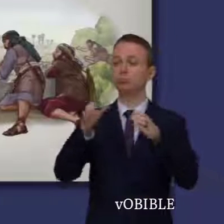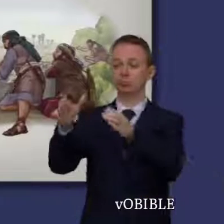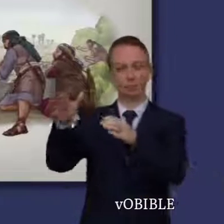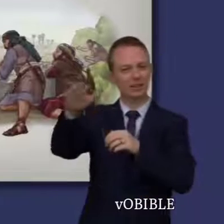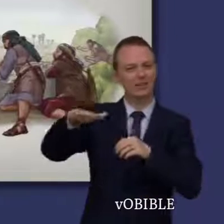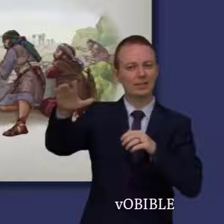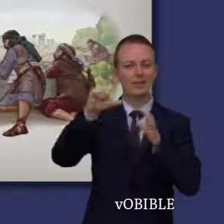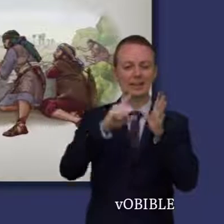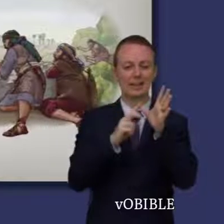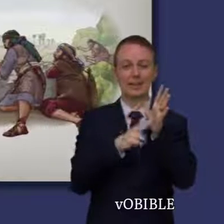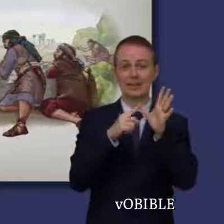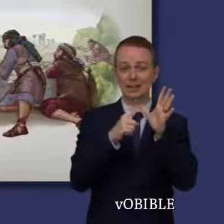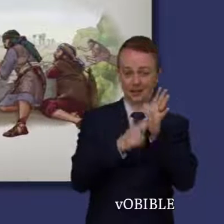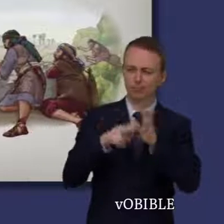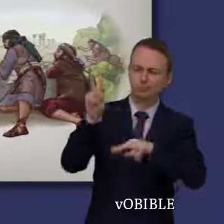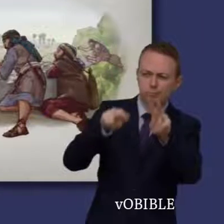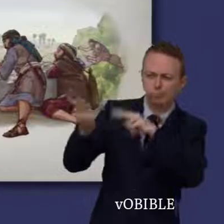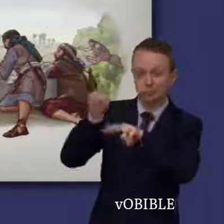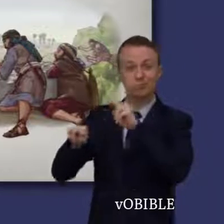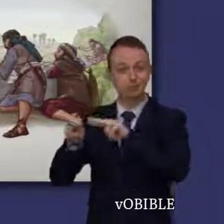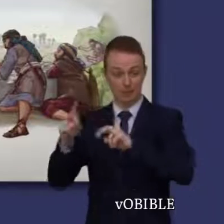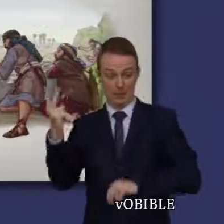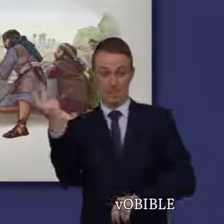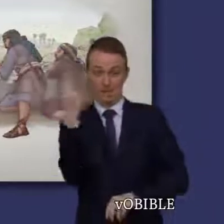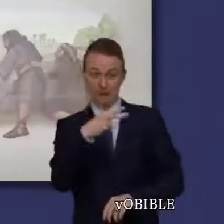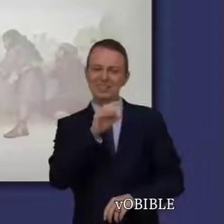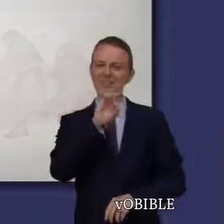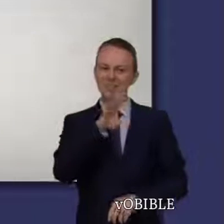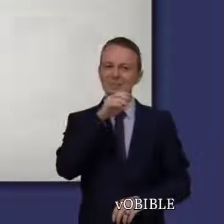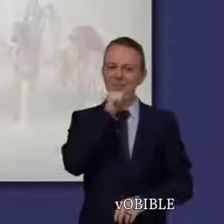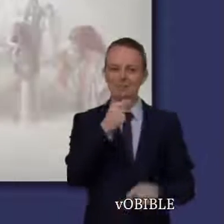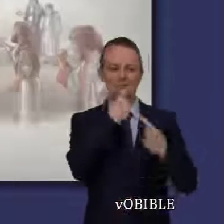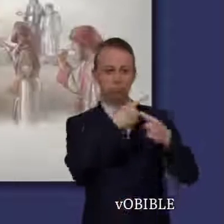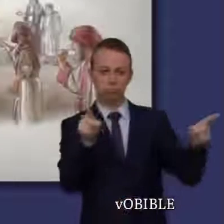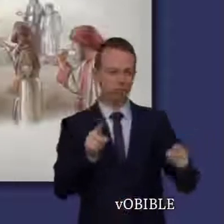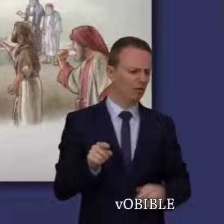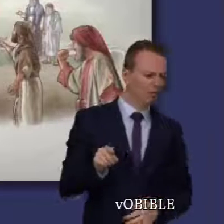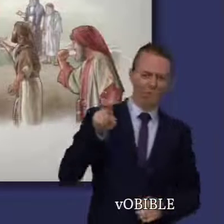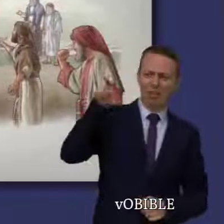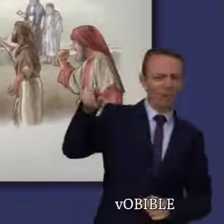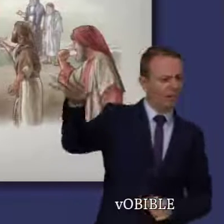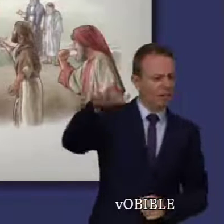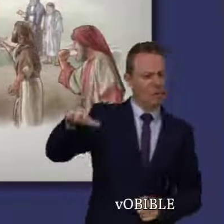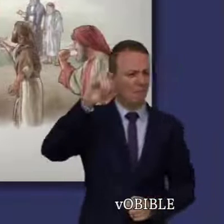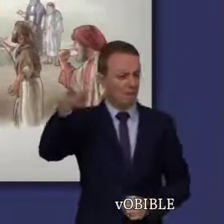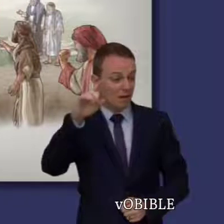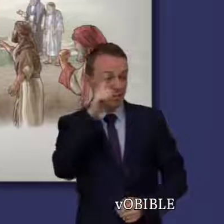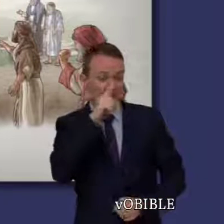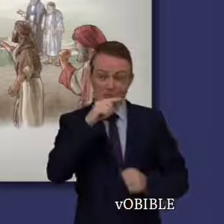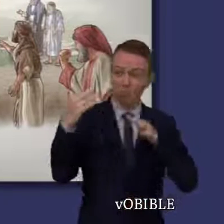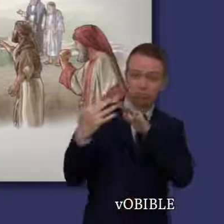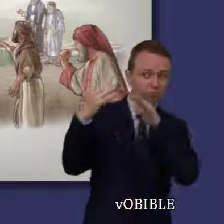chieftains, one from each tribe, are sent to spy out the land of Canaan. 10 spies bring back a negative